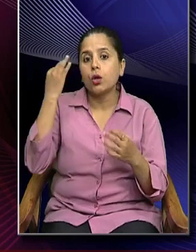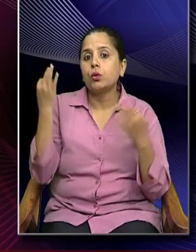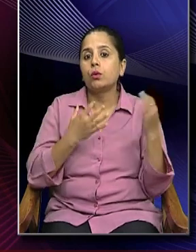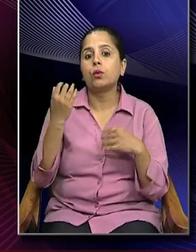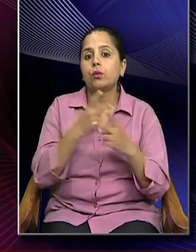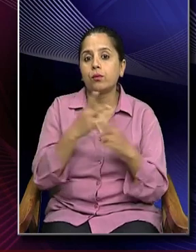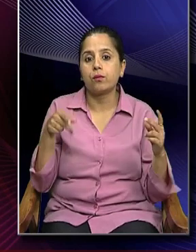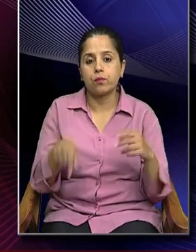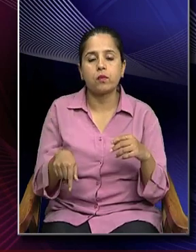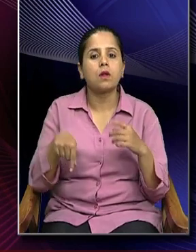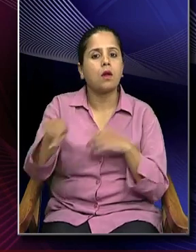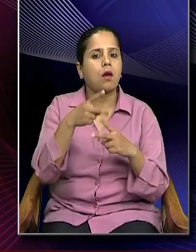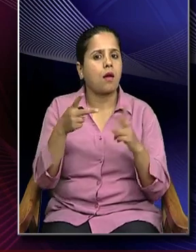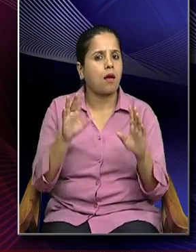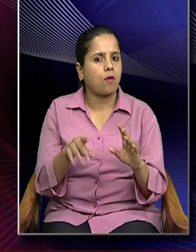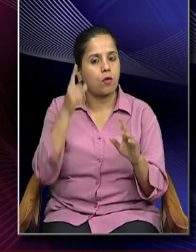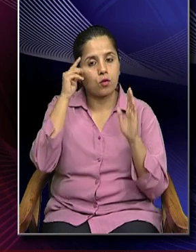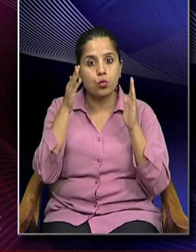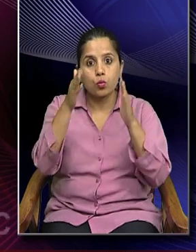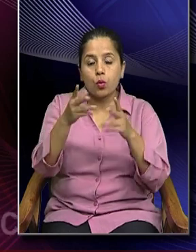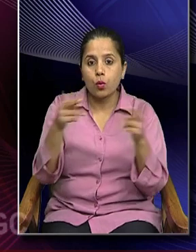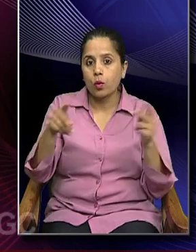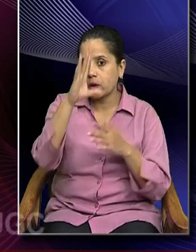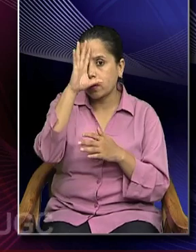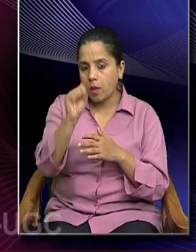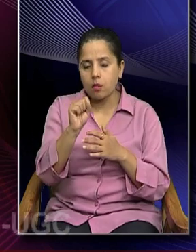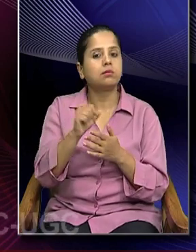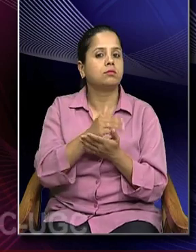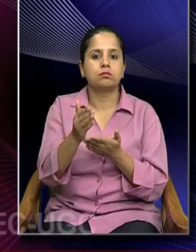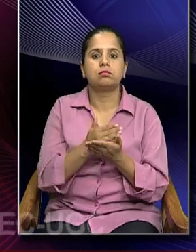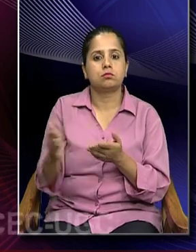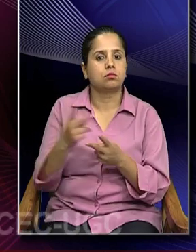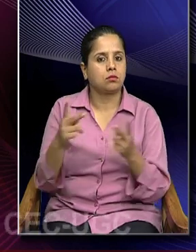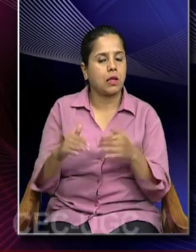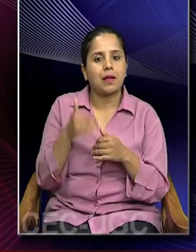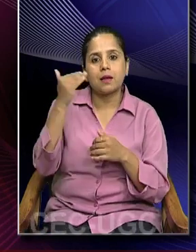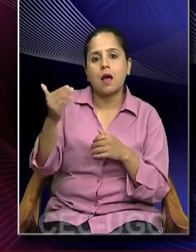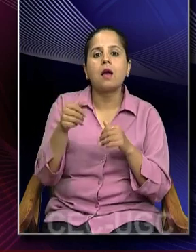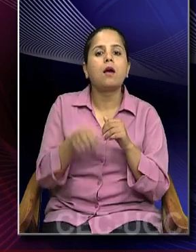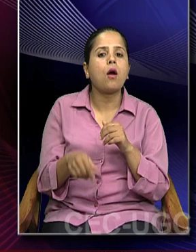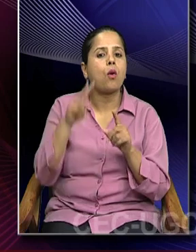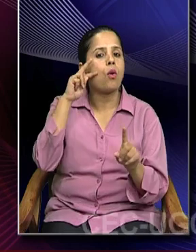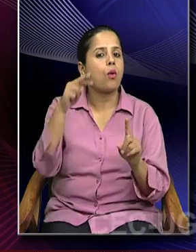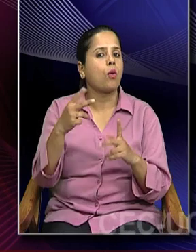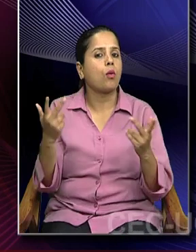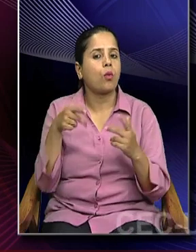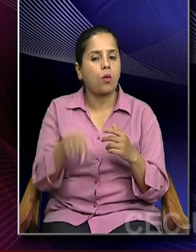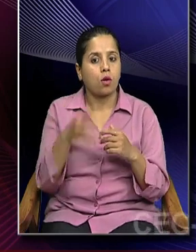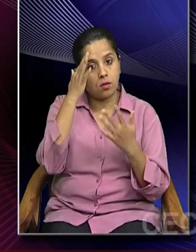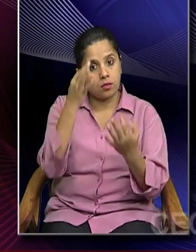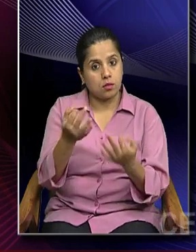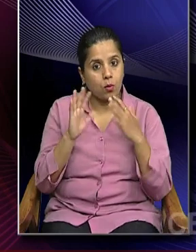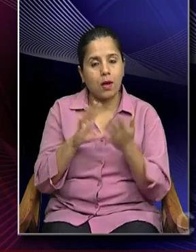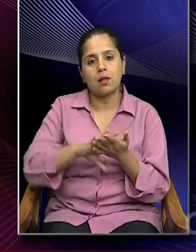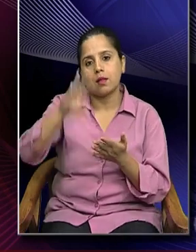assessment refutes the rote memorization. The next aspect is your mastery